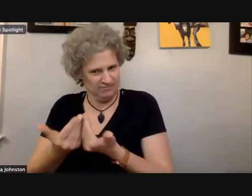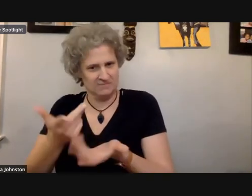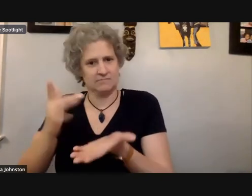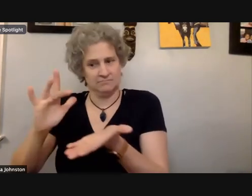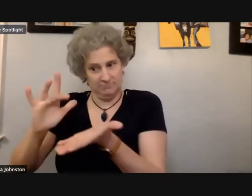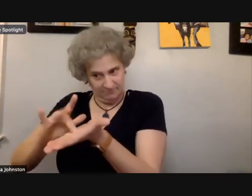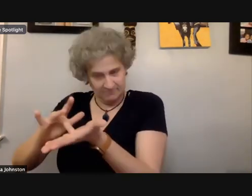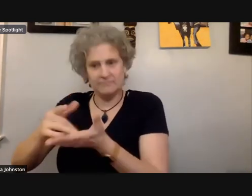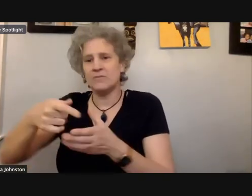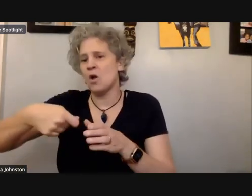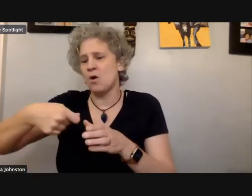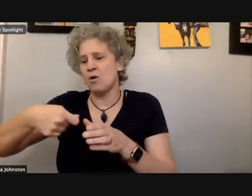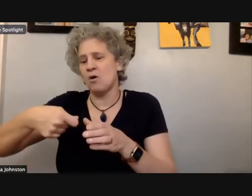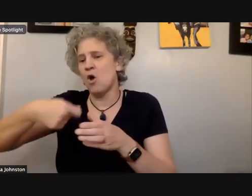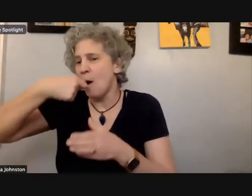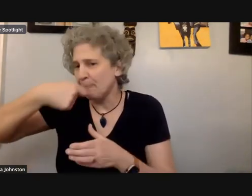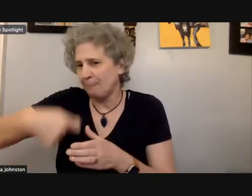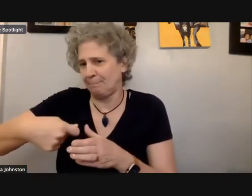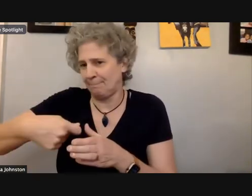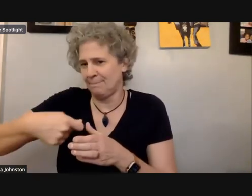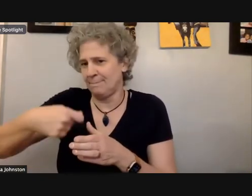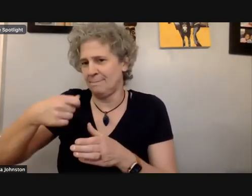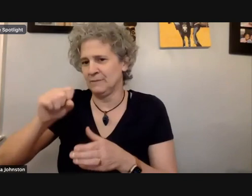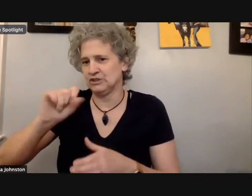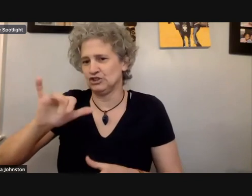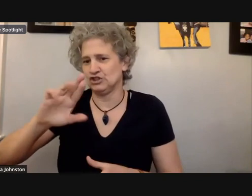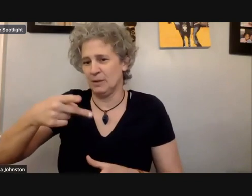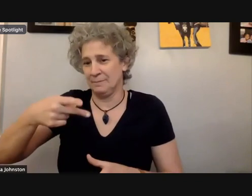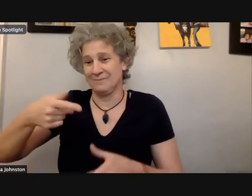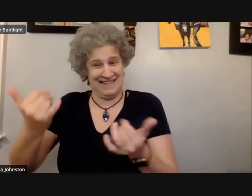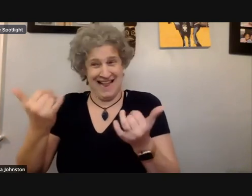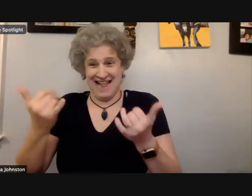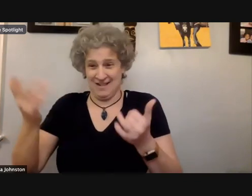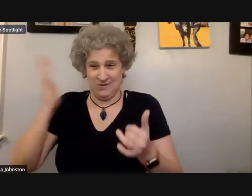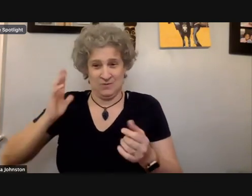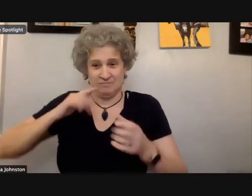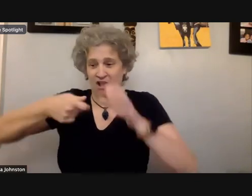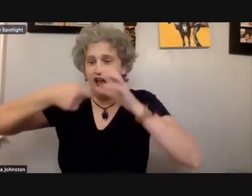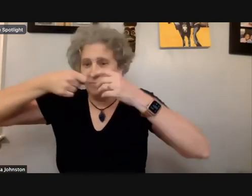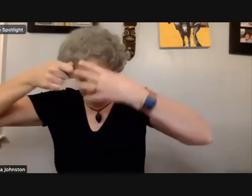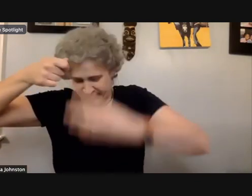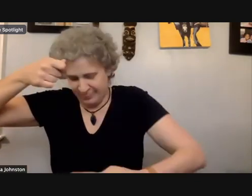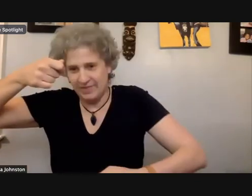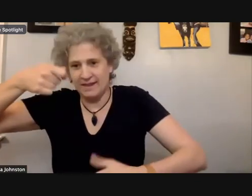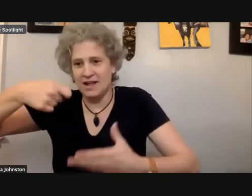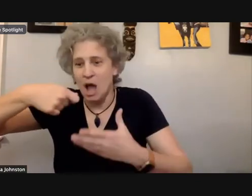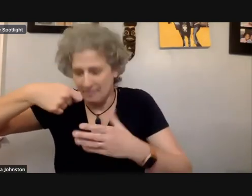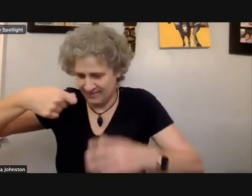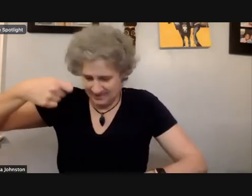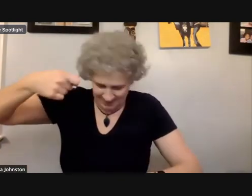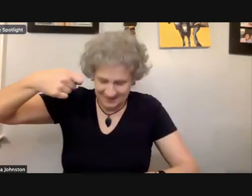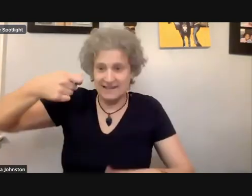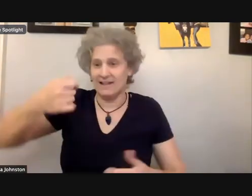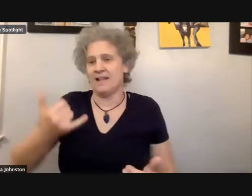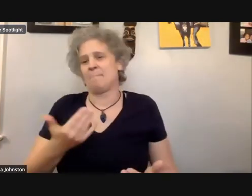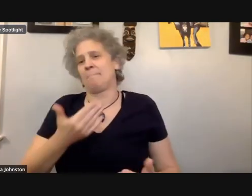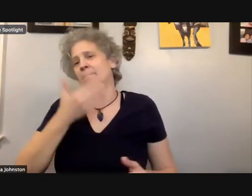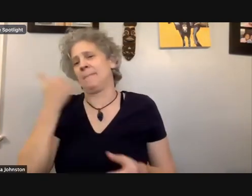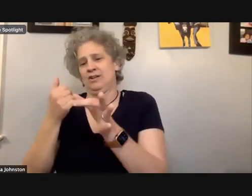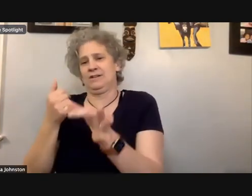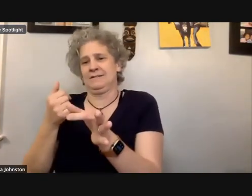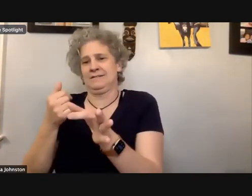basically how you ingest medicine, the route. So there's syrups or elixirs.